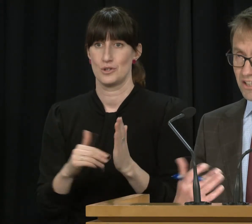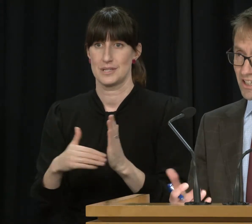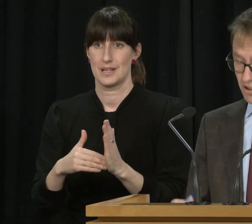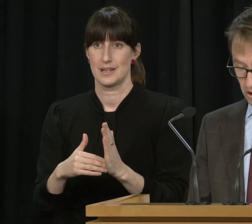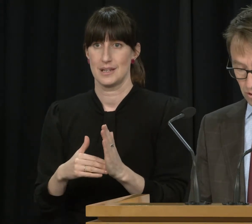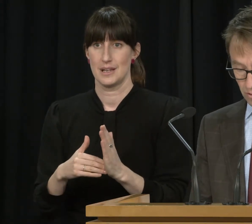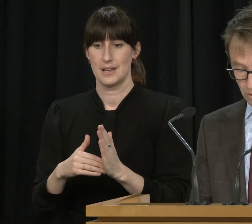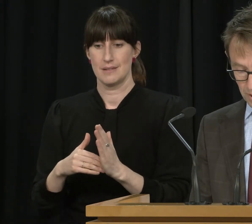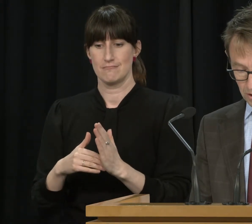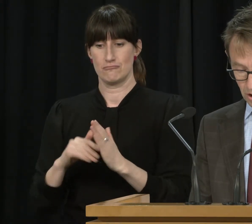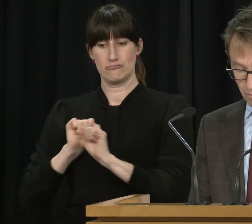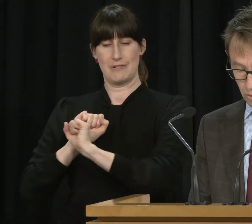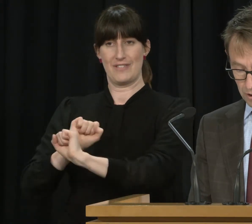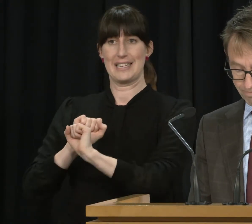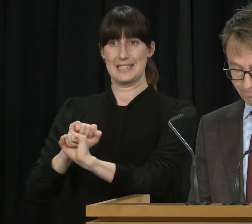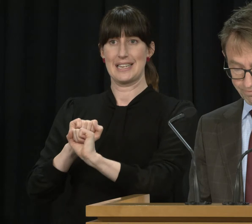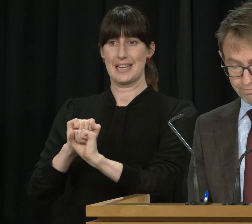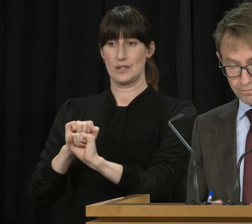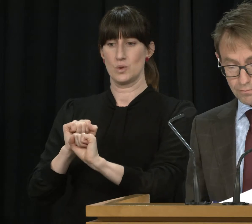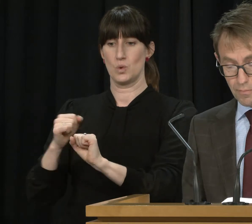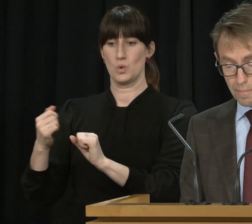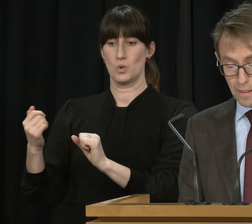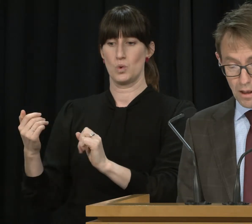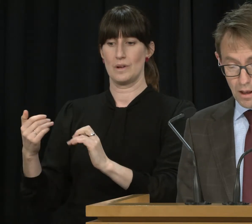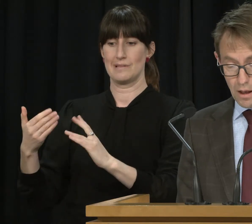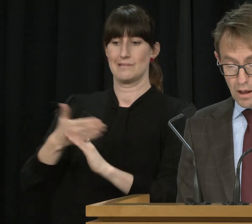and preventing its entry through the maritime border.